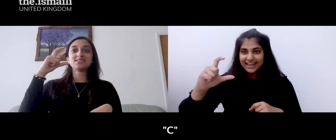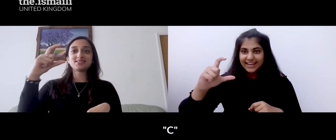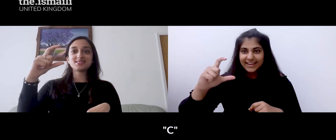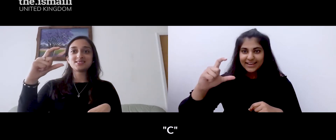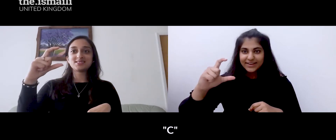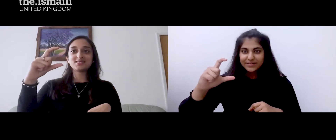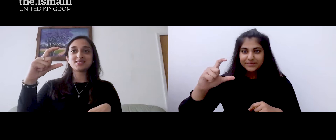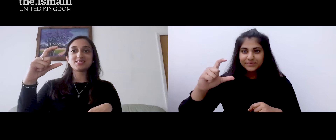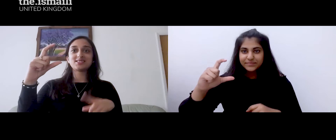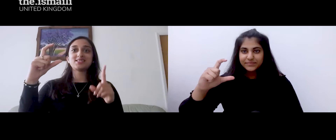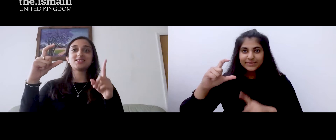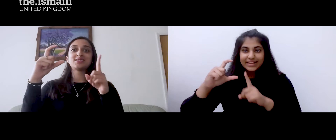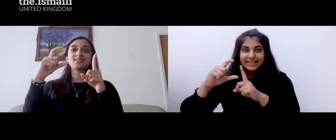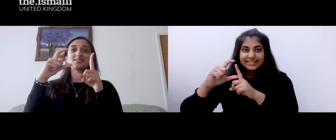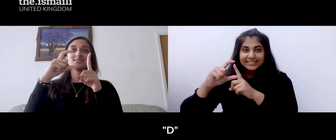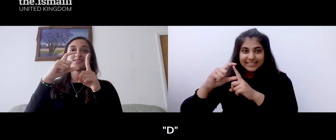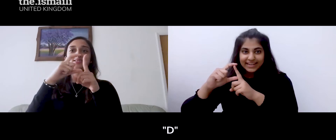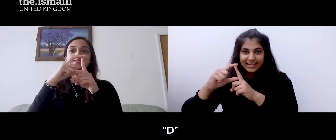C,